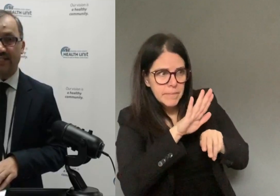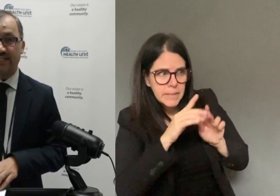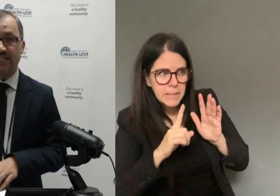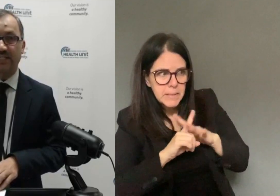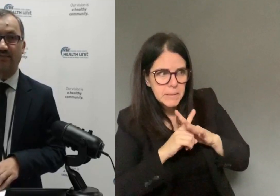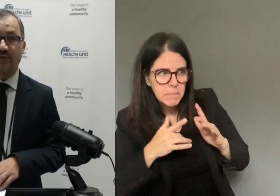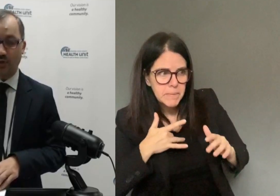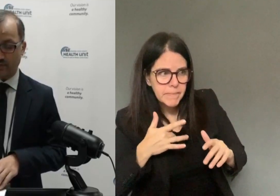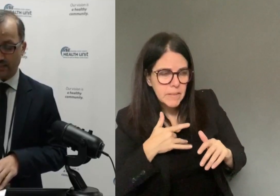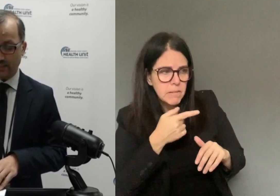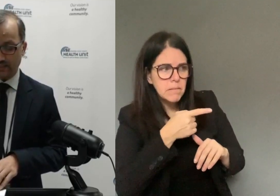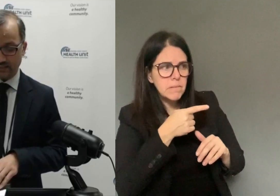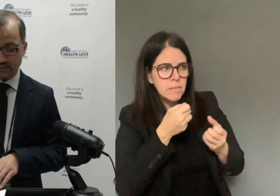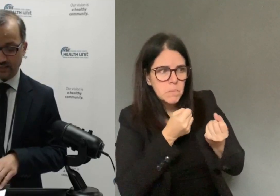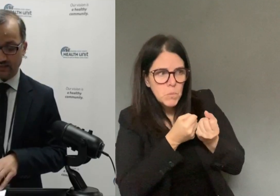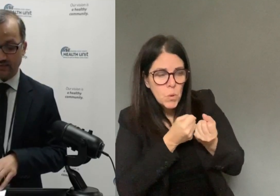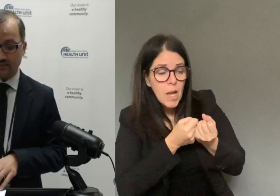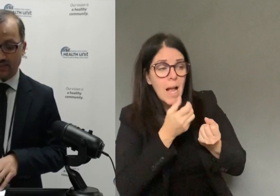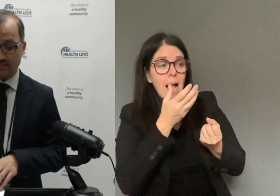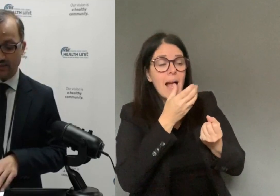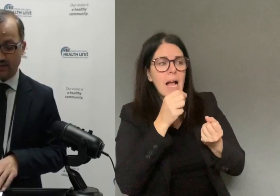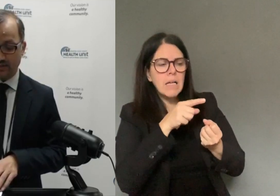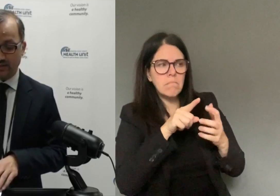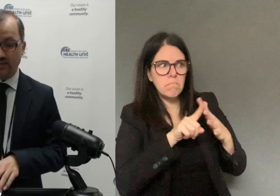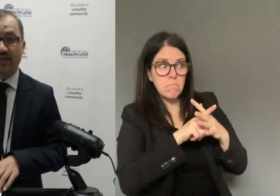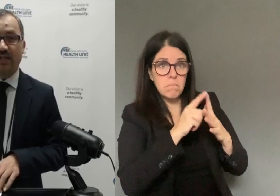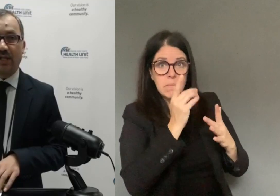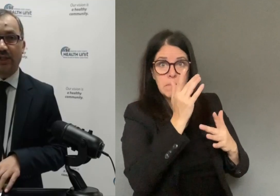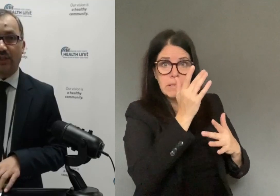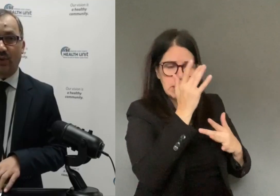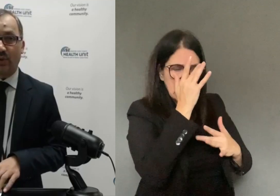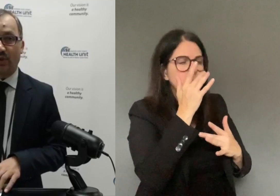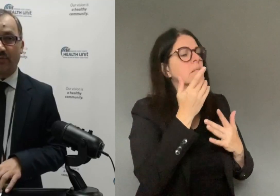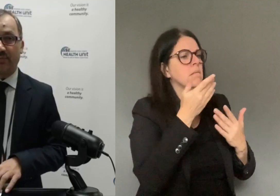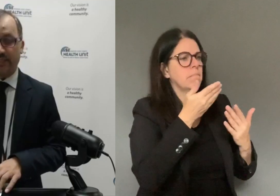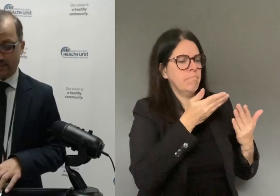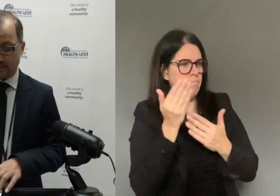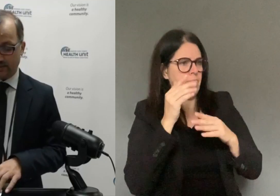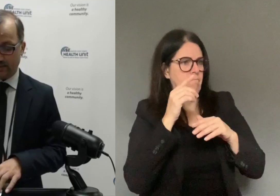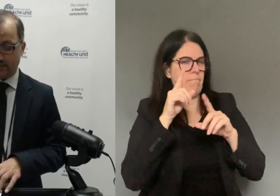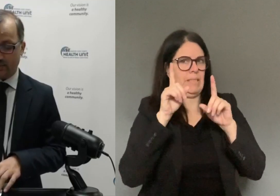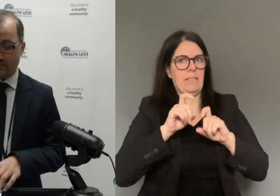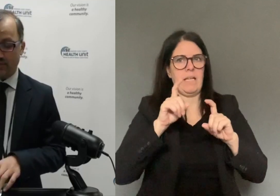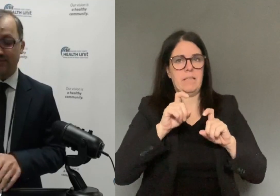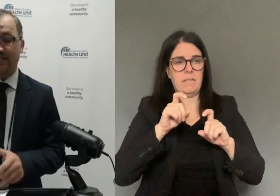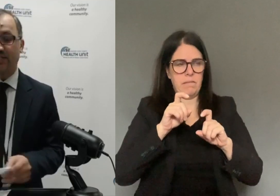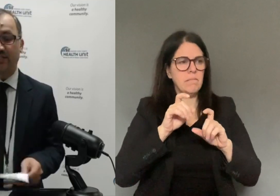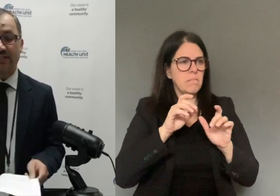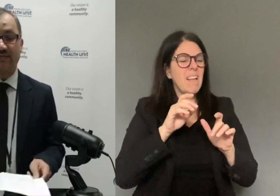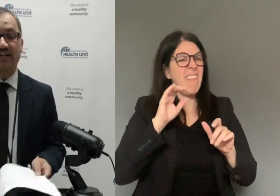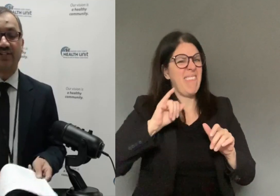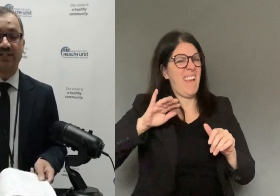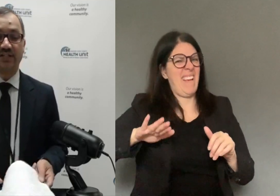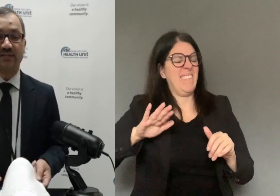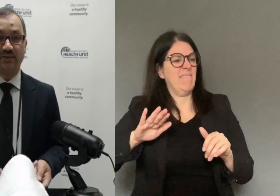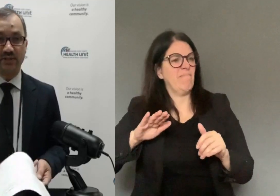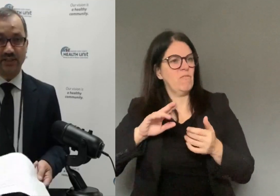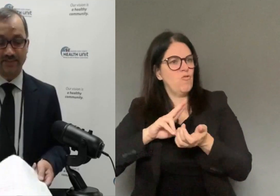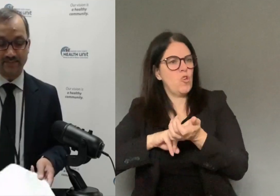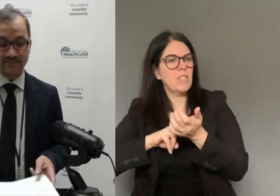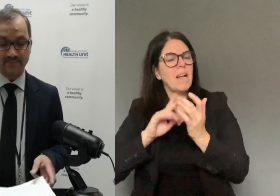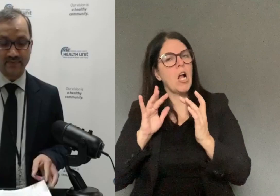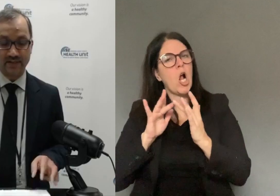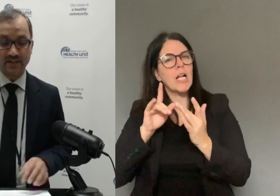and testing them for COVID-19 if they become ill, the goal of public health is to reduce additional infection in the